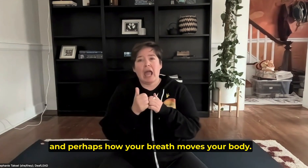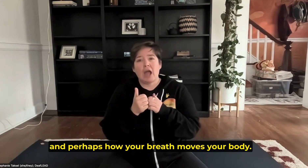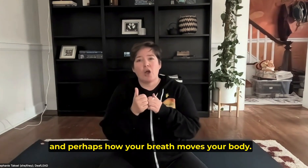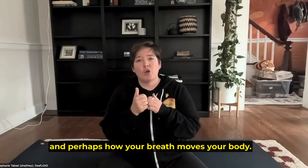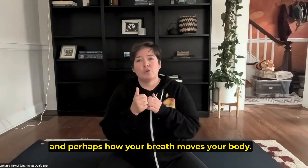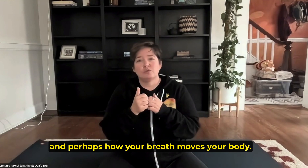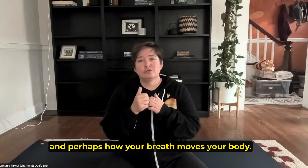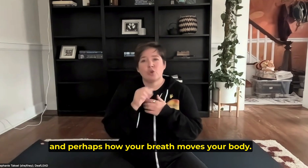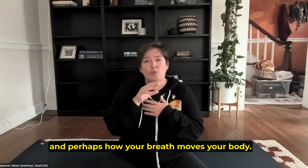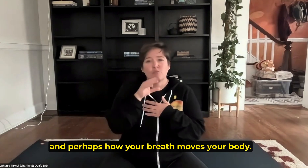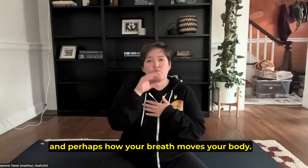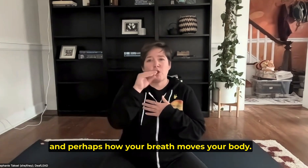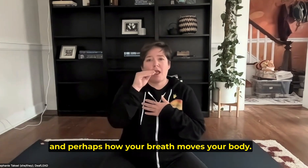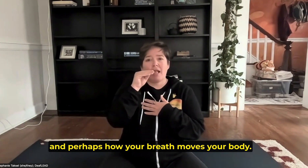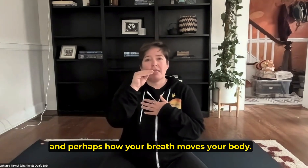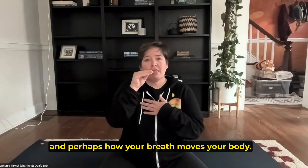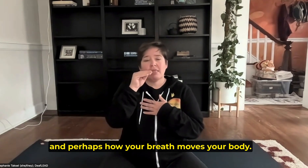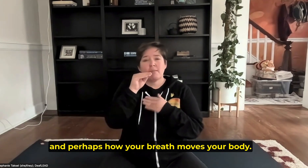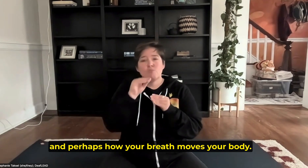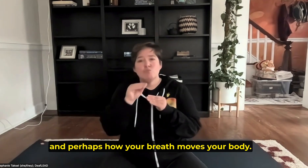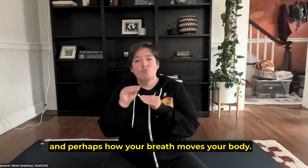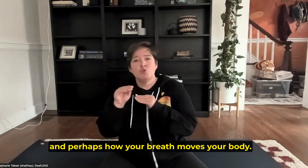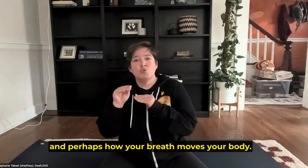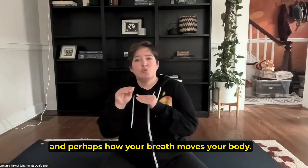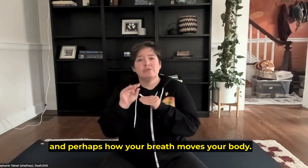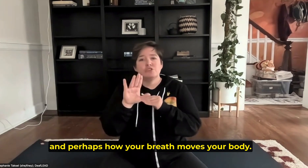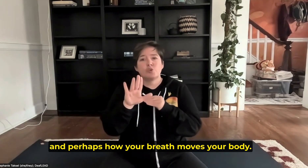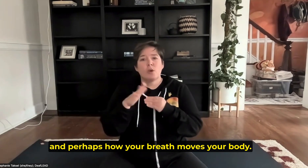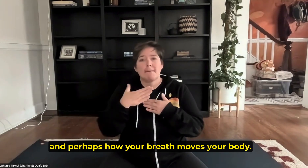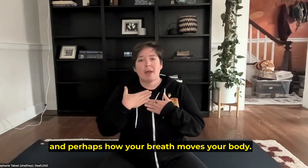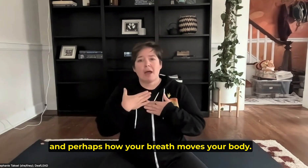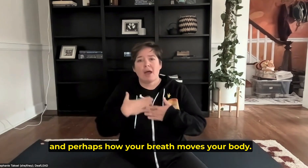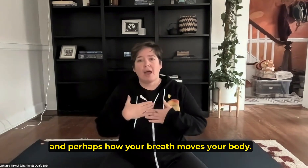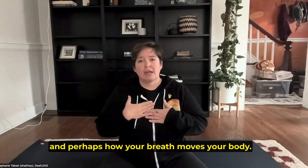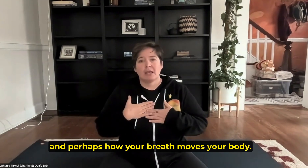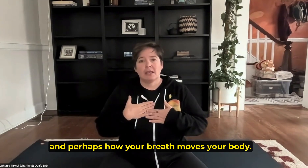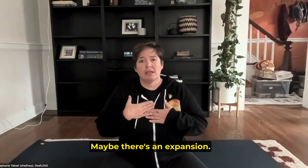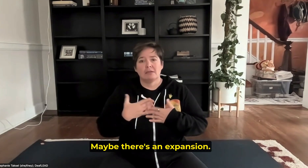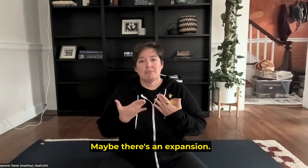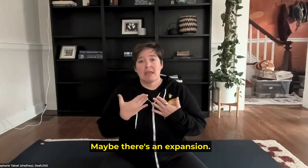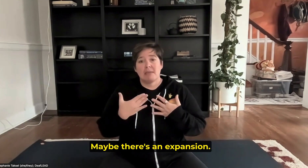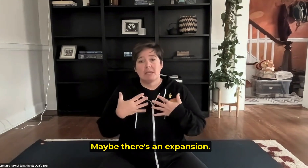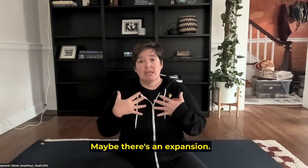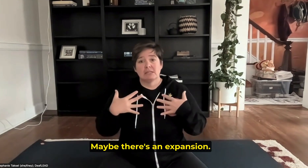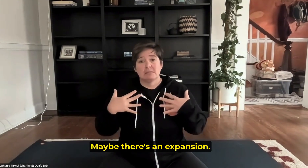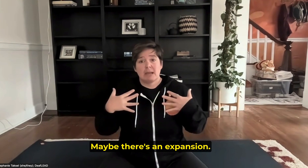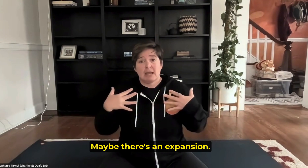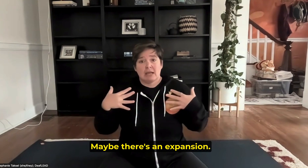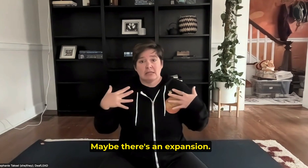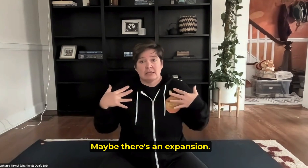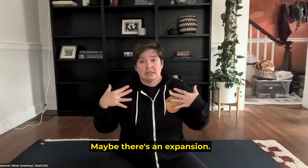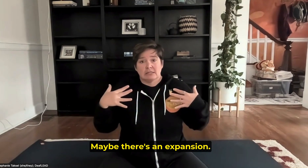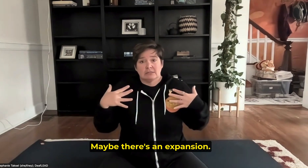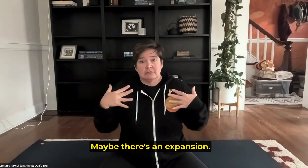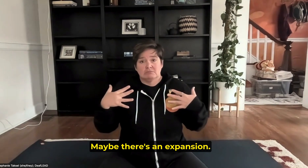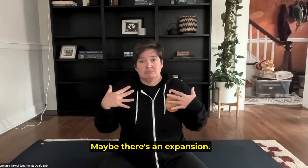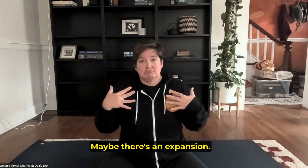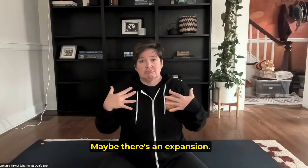and perhaps how your breath moves your body. Maybe there's an expansion.